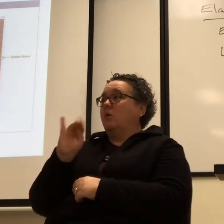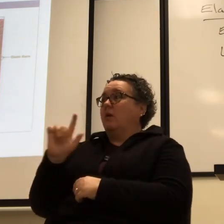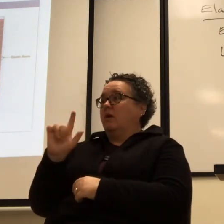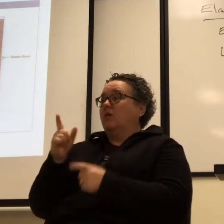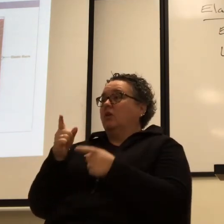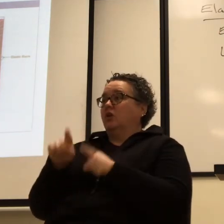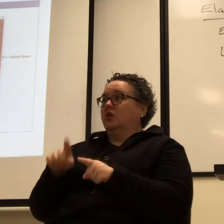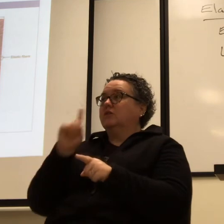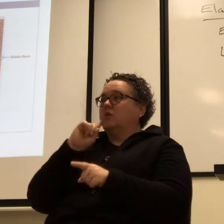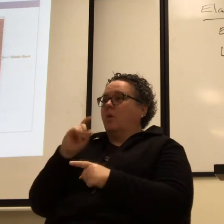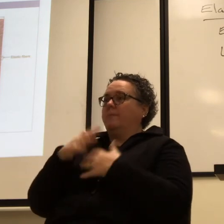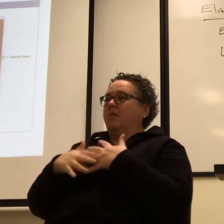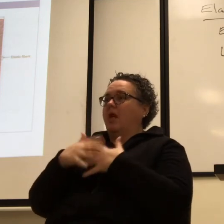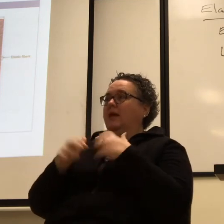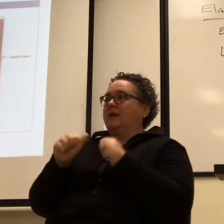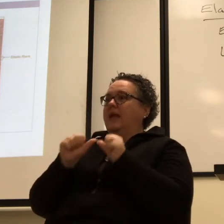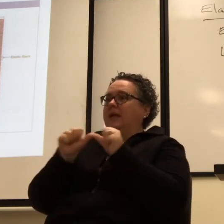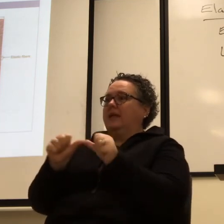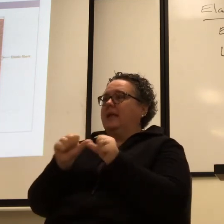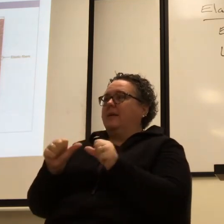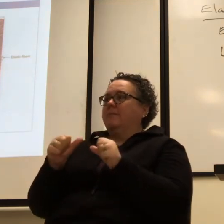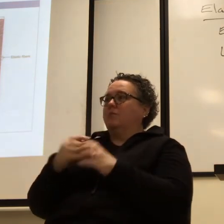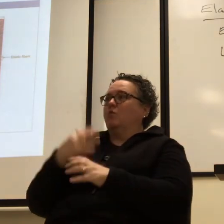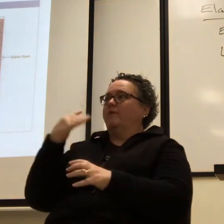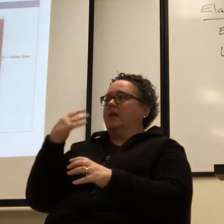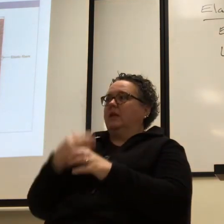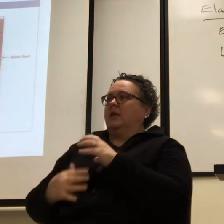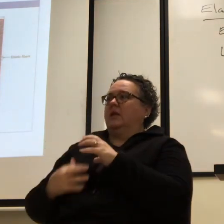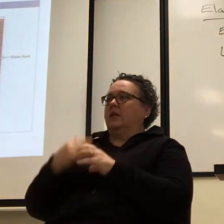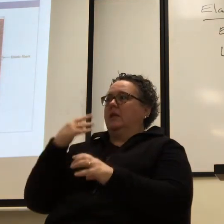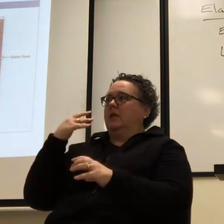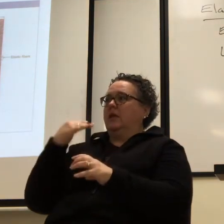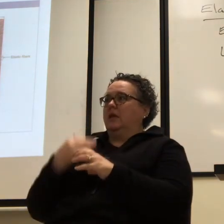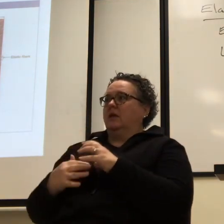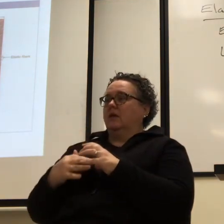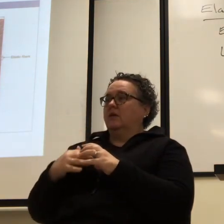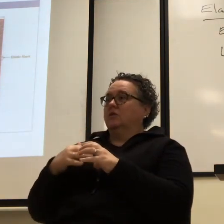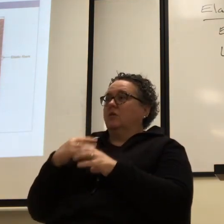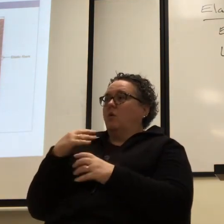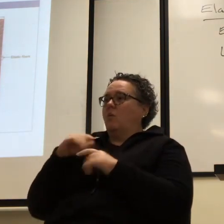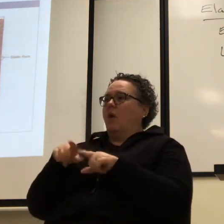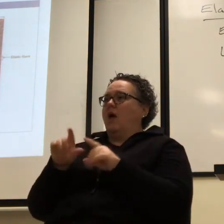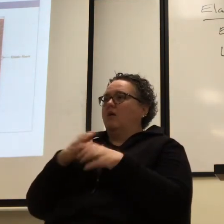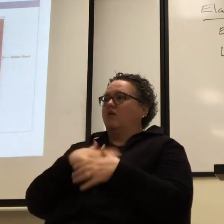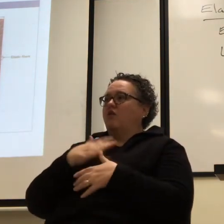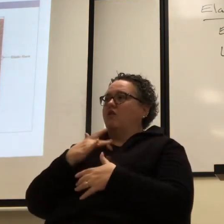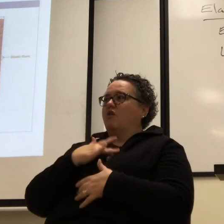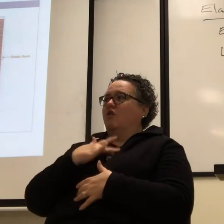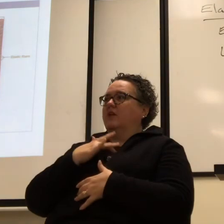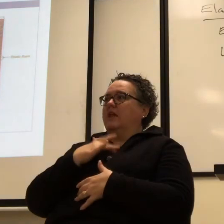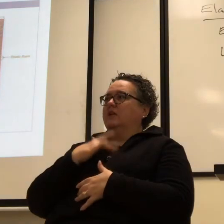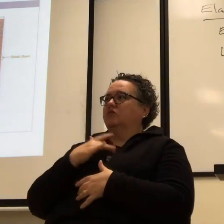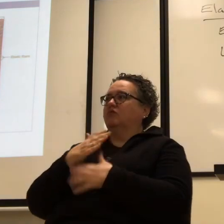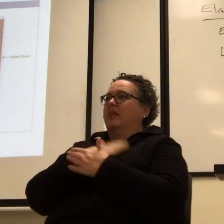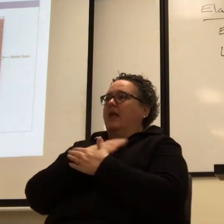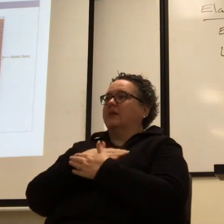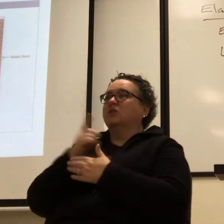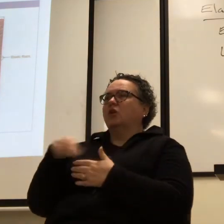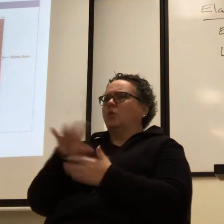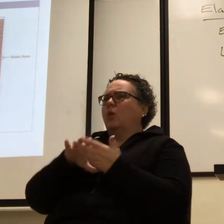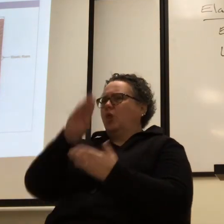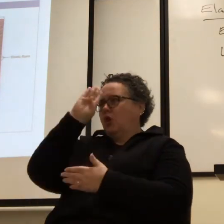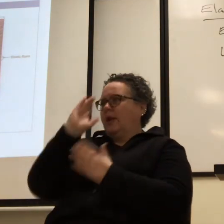so blood can keep moving forward during the time the heart is relaxed. So that's a very important concept you'll